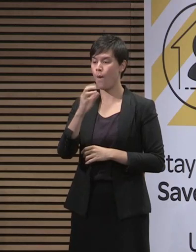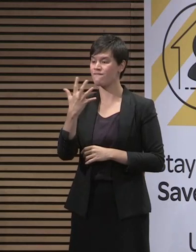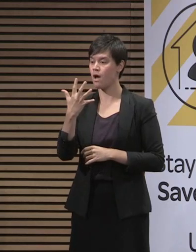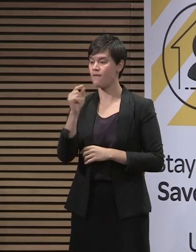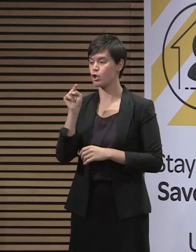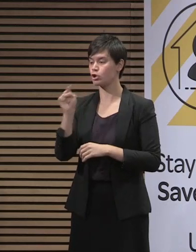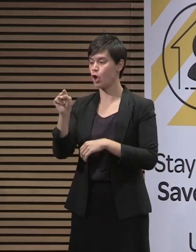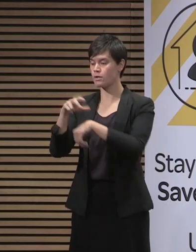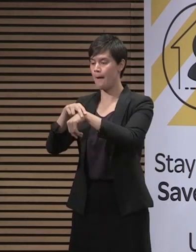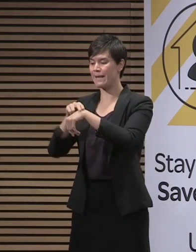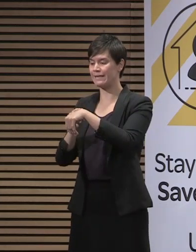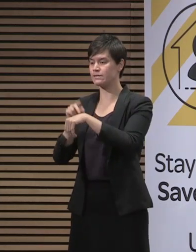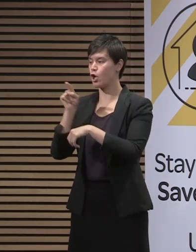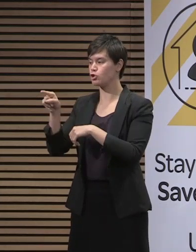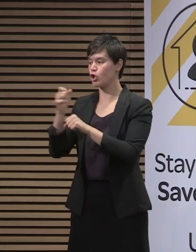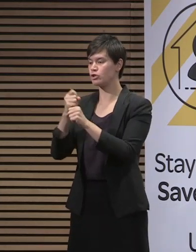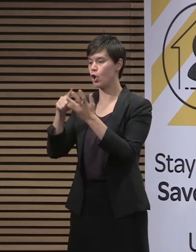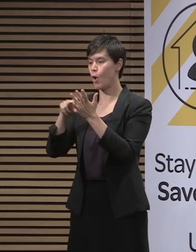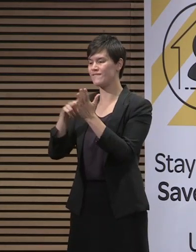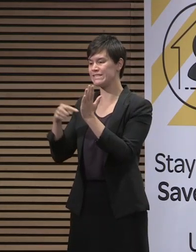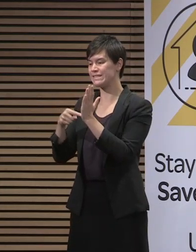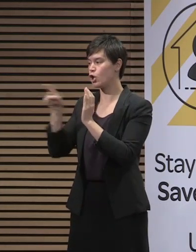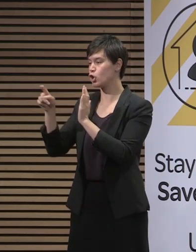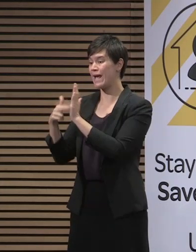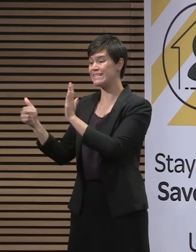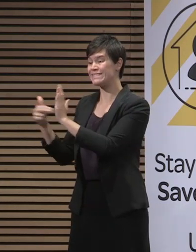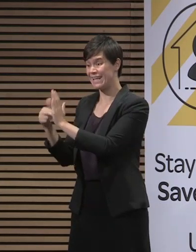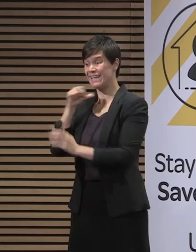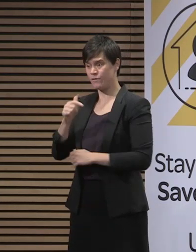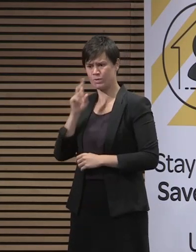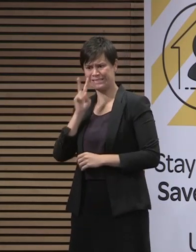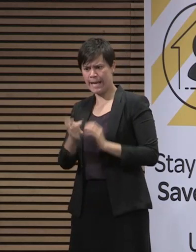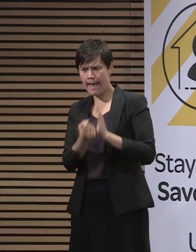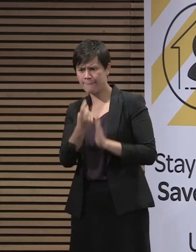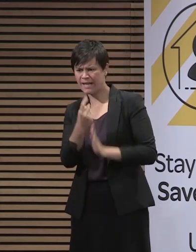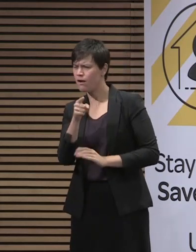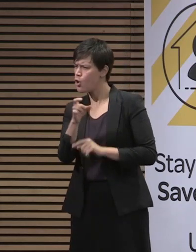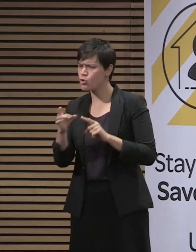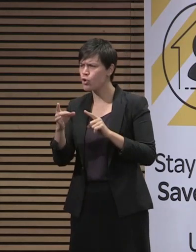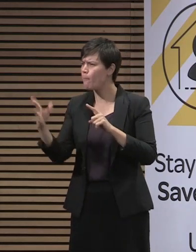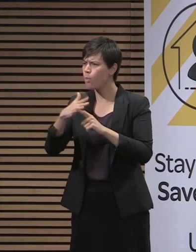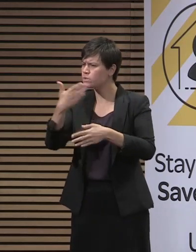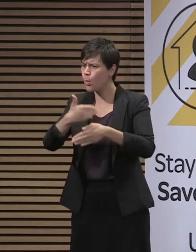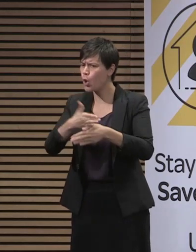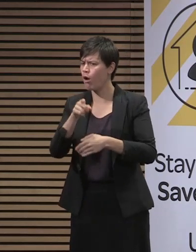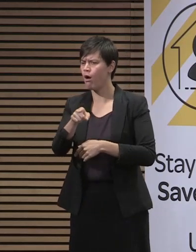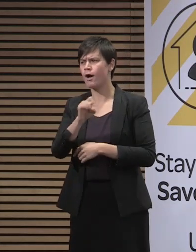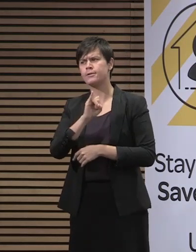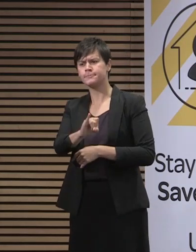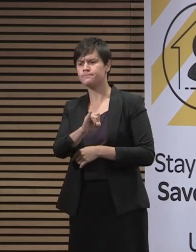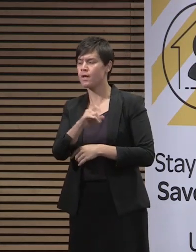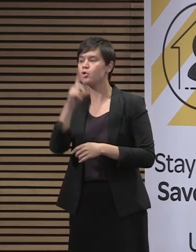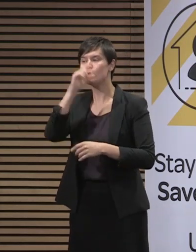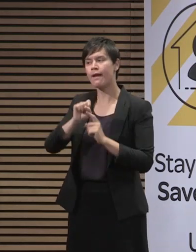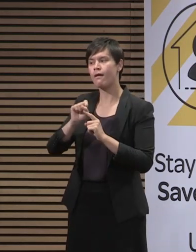105.police.govt.nz. Those who are operating what are believed to be non-essential services, do let us know. But it's always best to do it through that